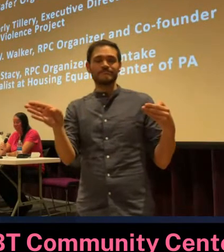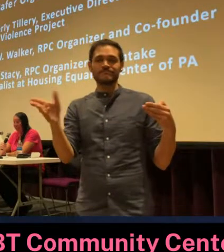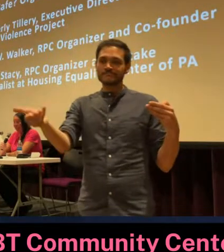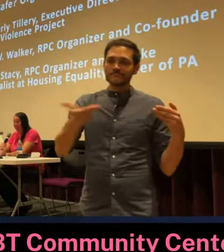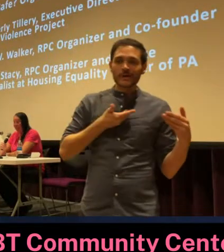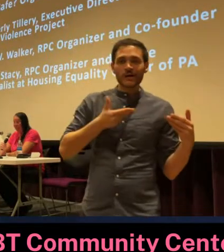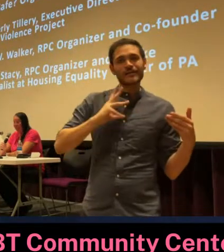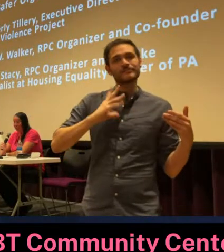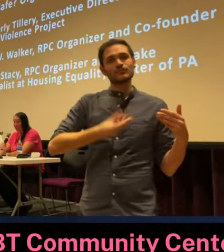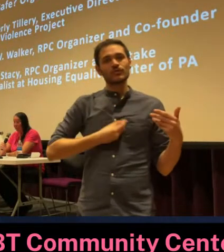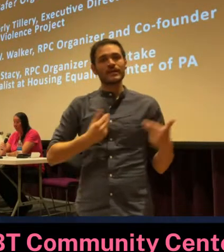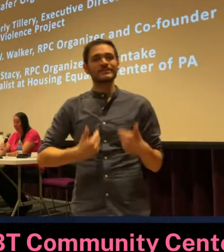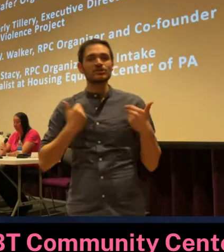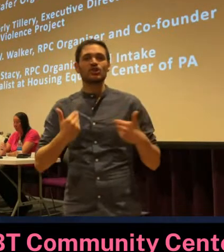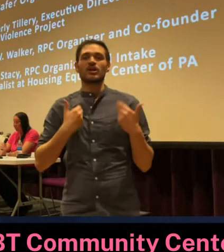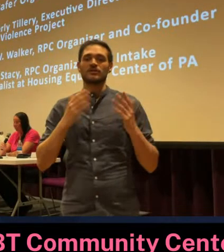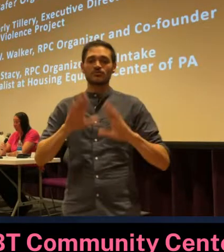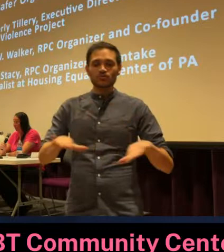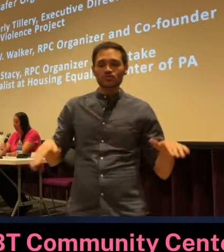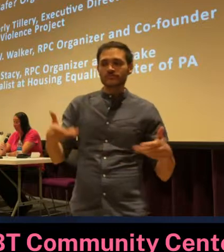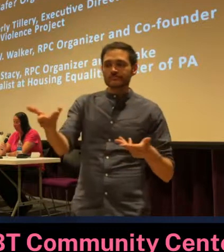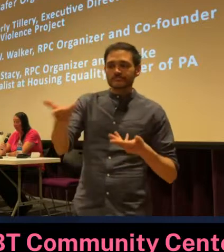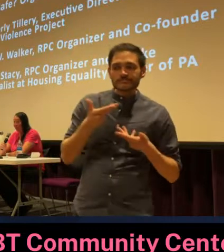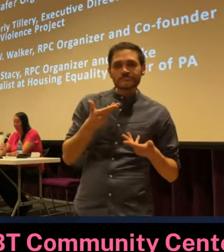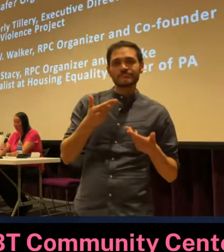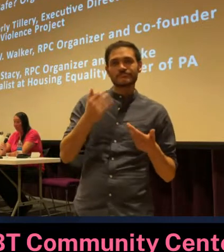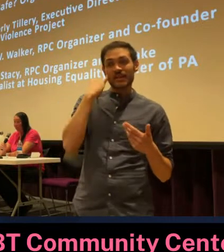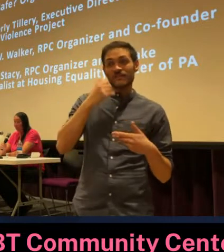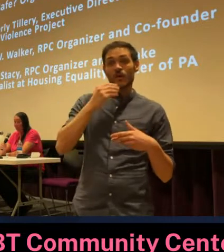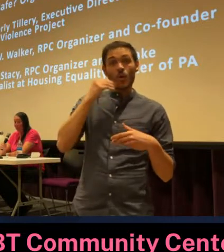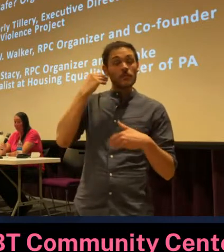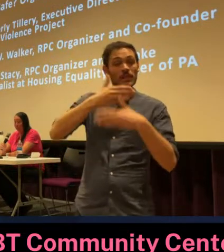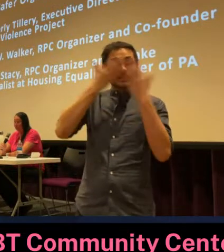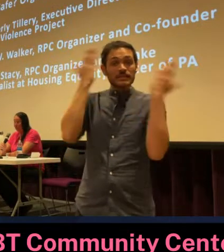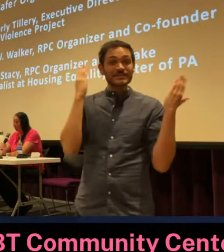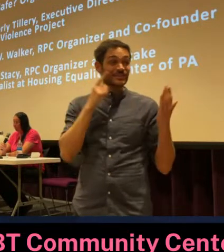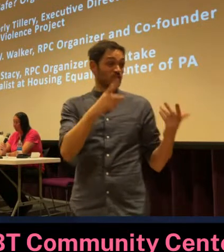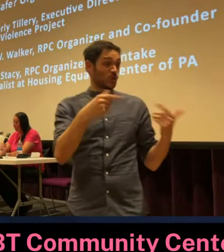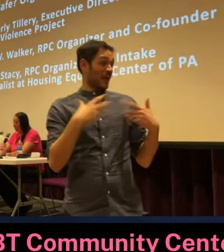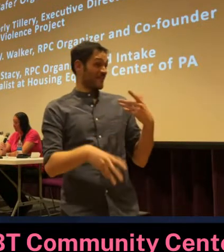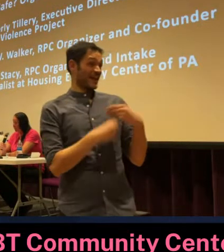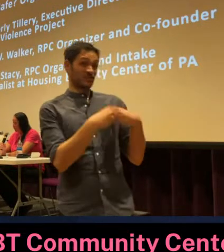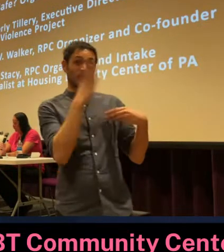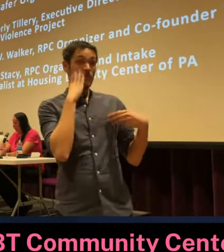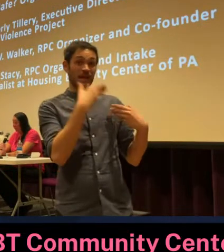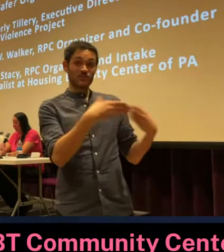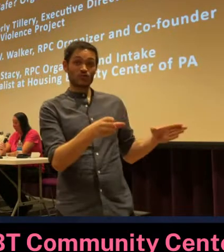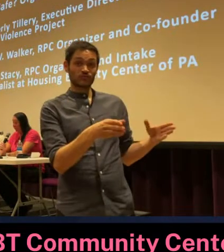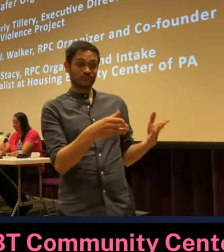trans kids that are homeless. If you've got a spare bedroom, you could